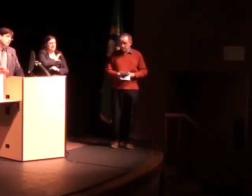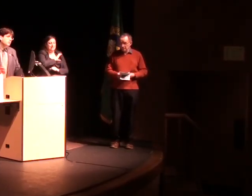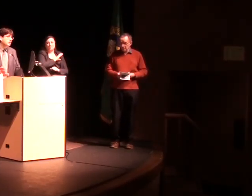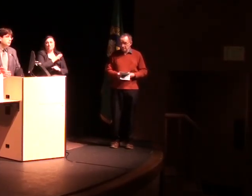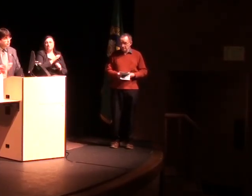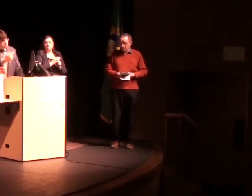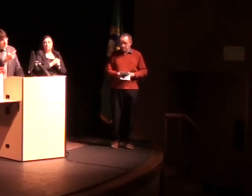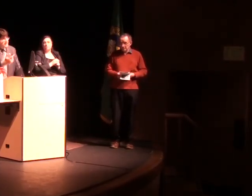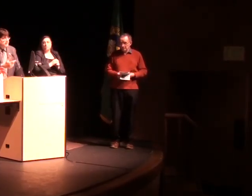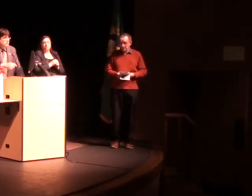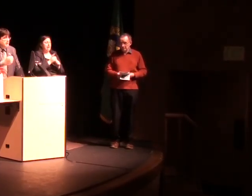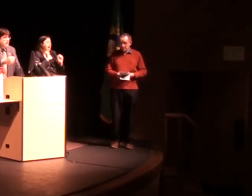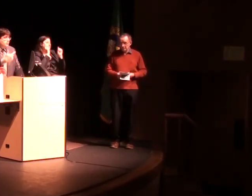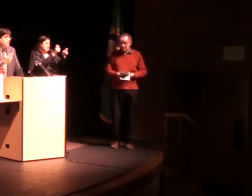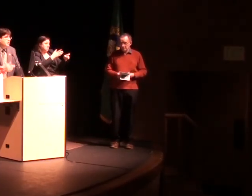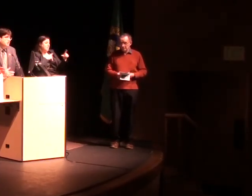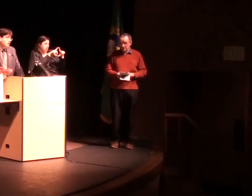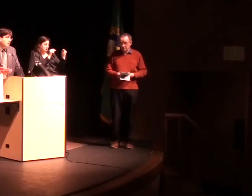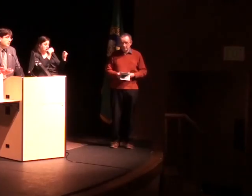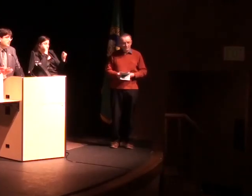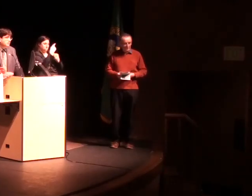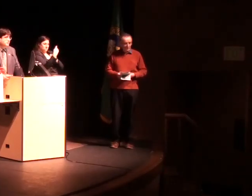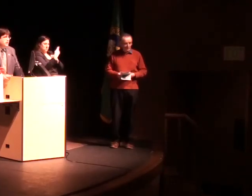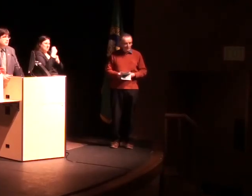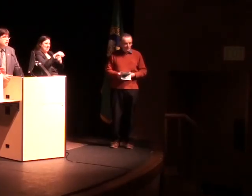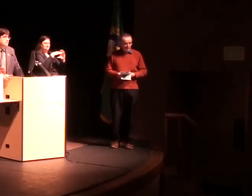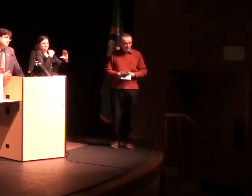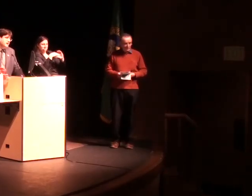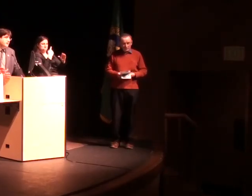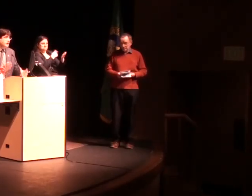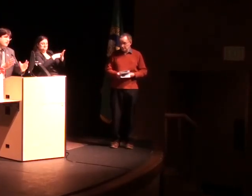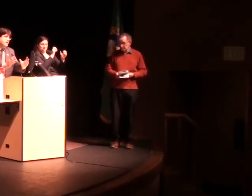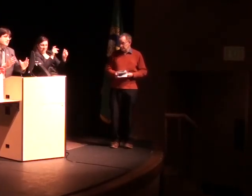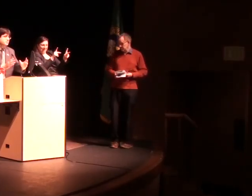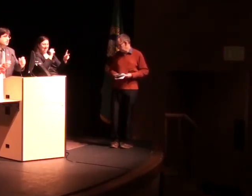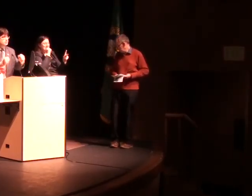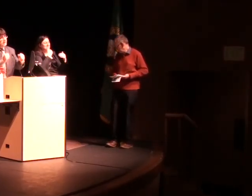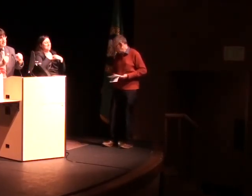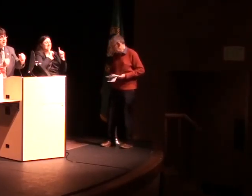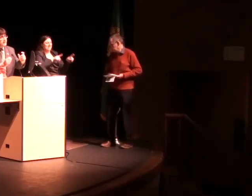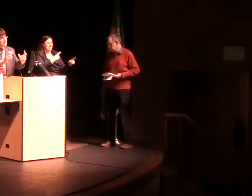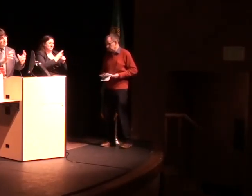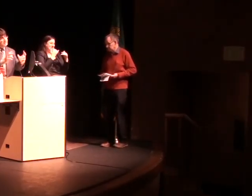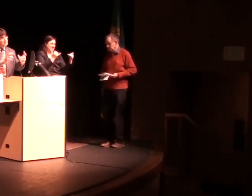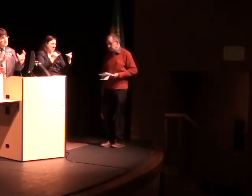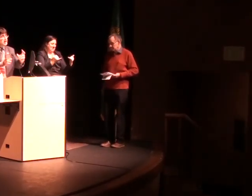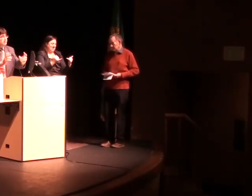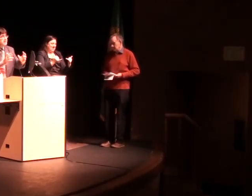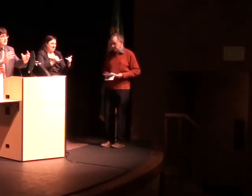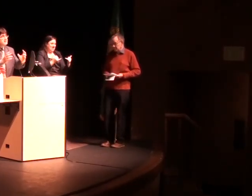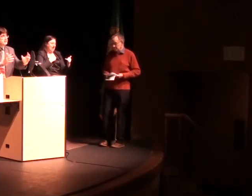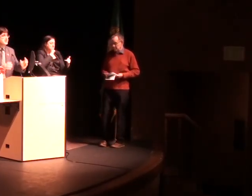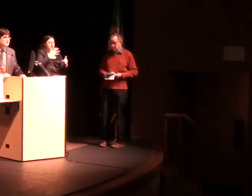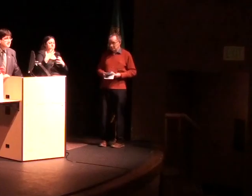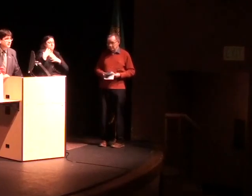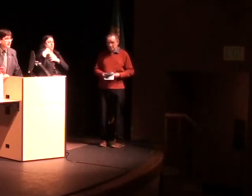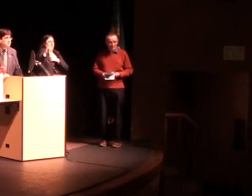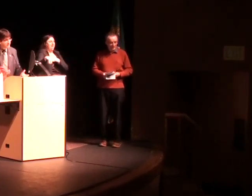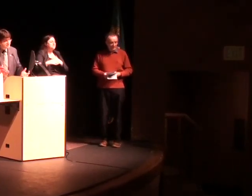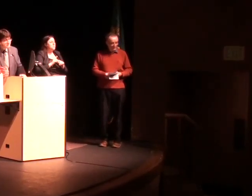but I'm not a citizen. Well, I can give you my card, and we can be in contact for that, okay? I don't have the answer because I'm not in charge of that